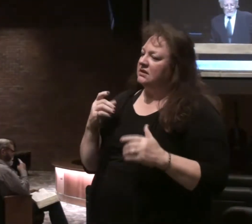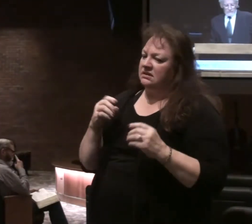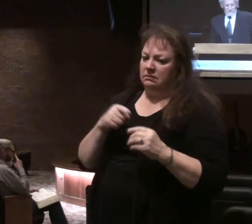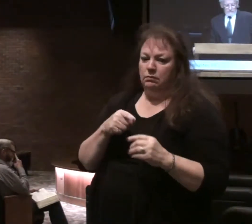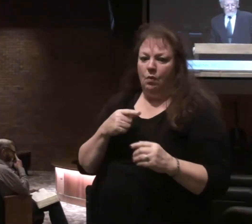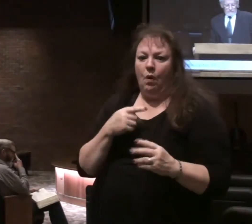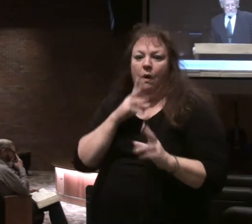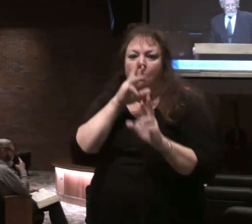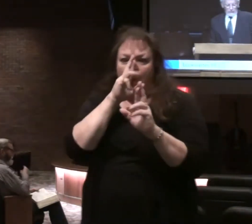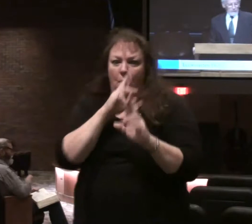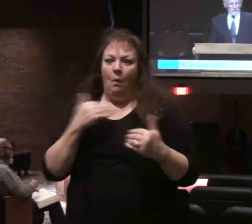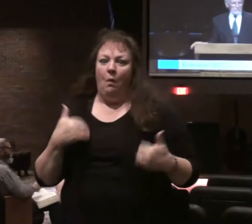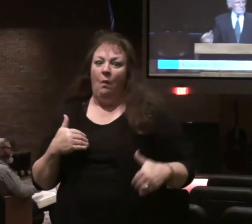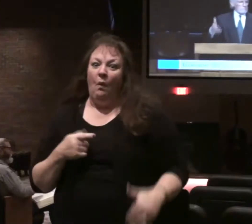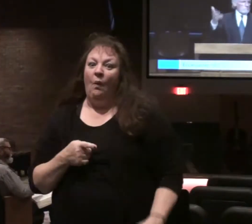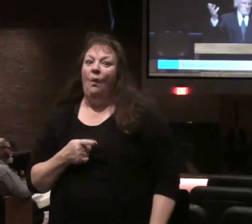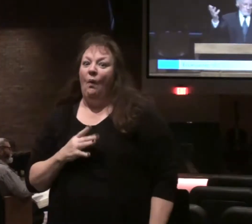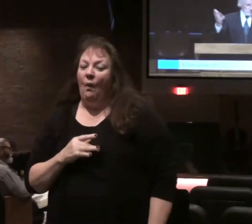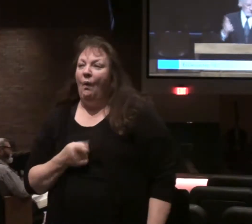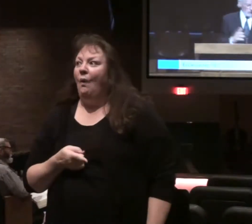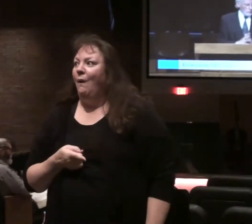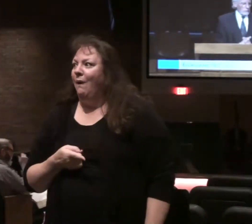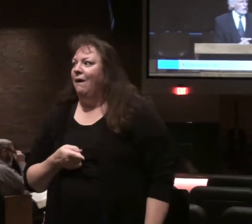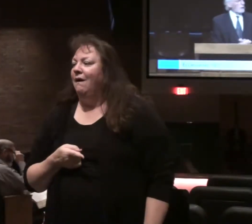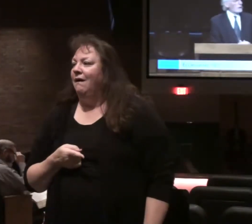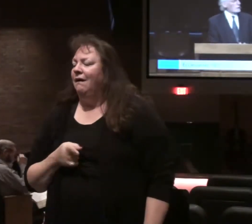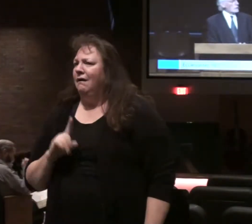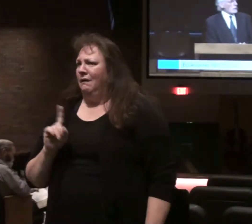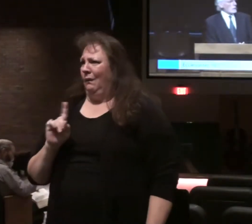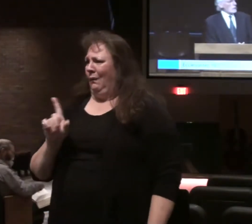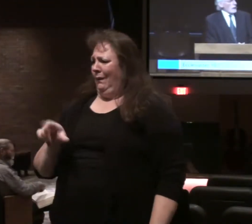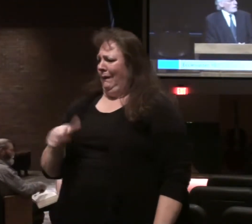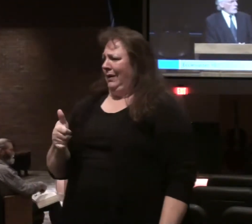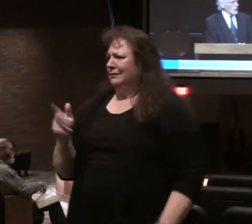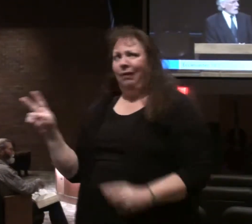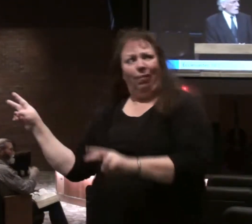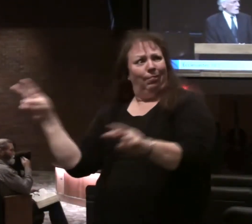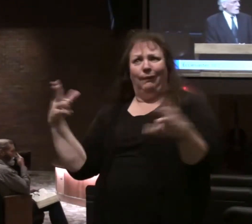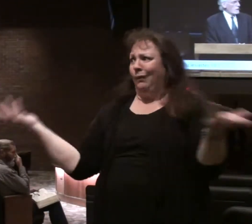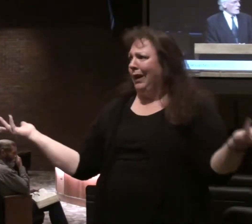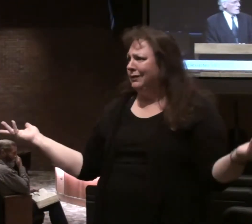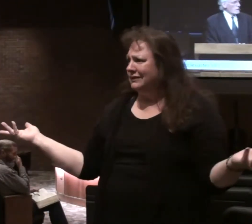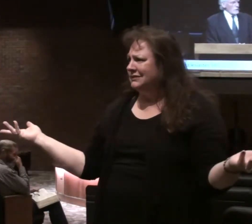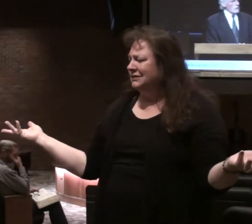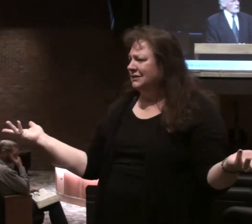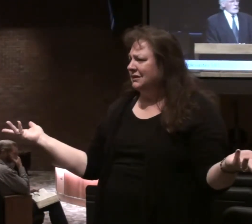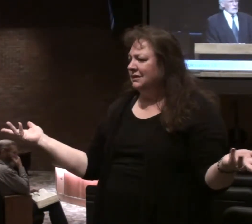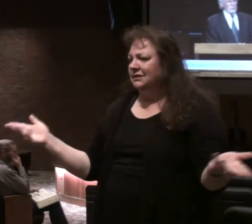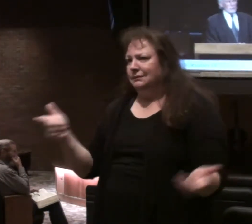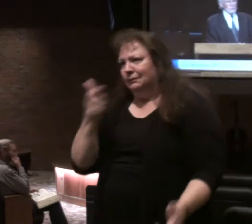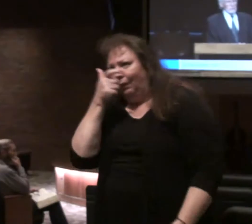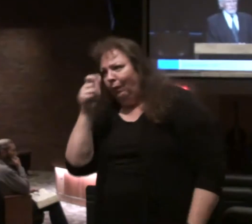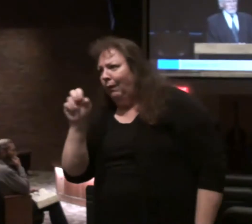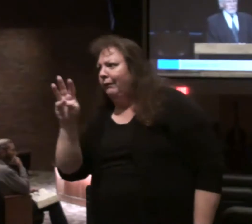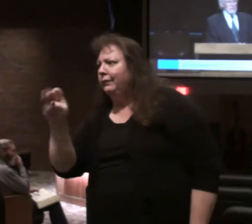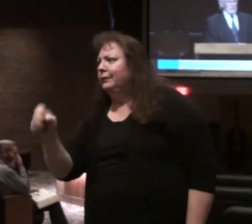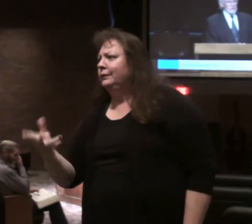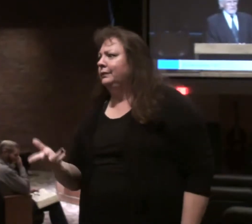weight. I mean, where else? Look everywhere. Turn on the news.